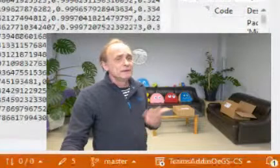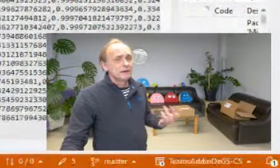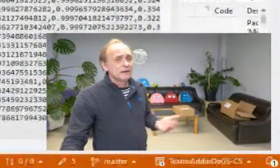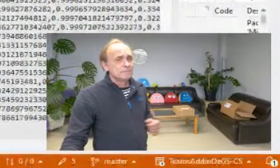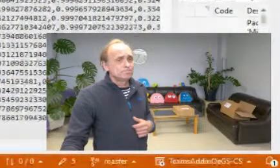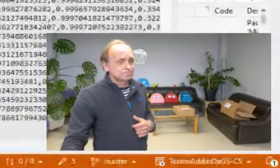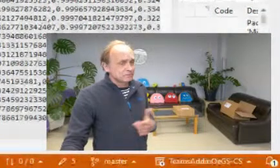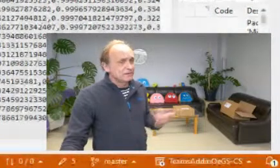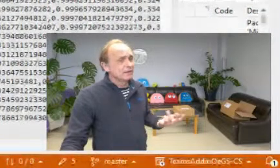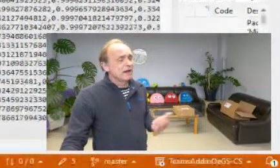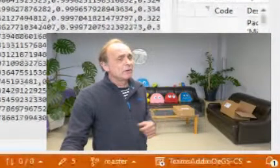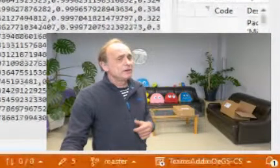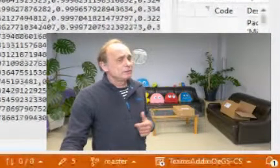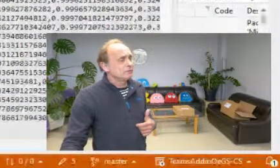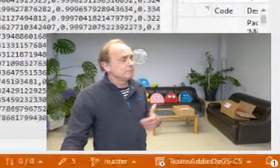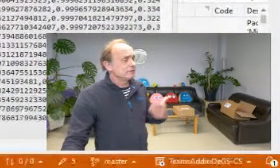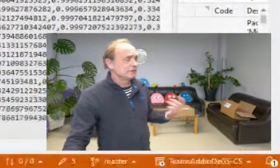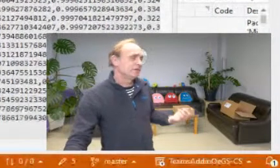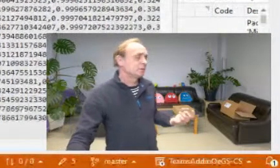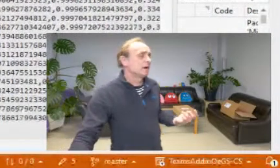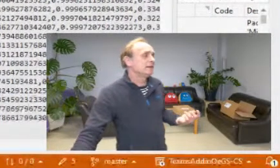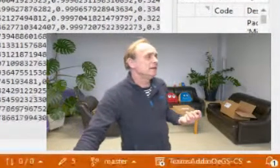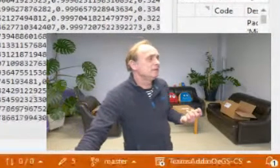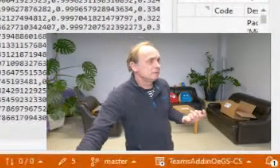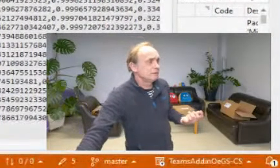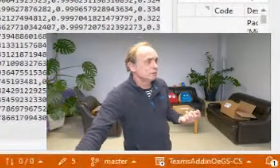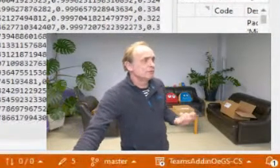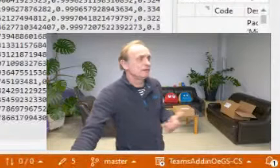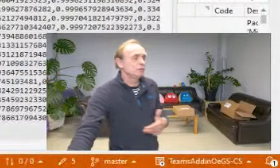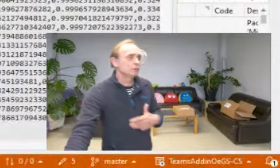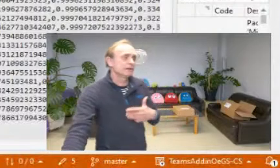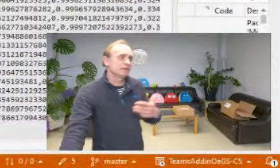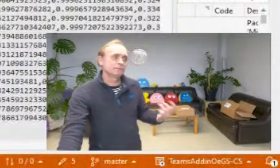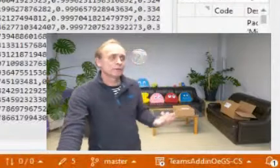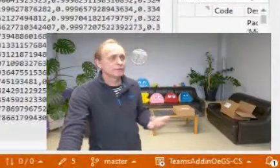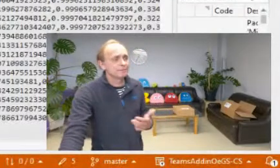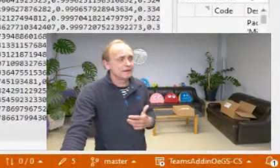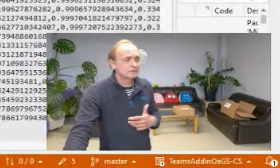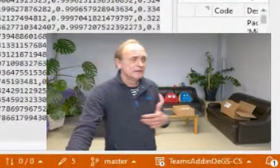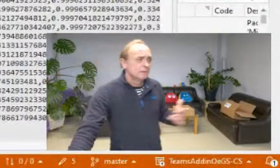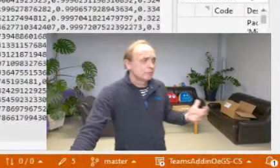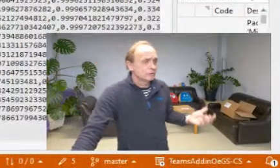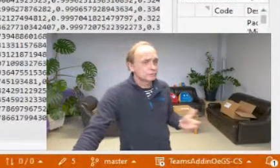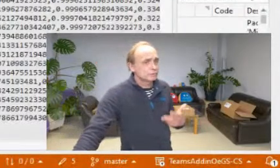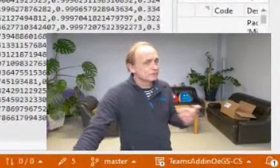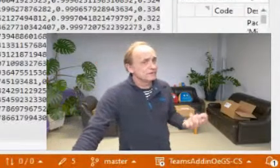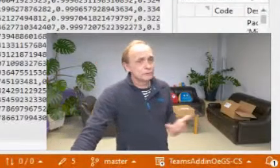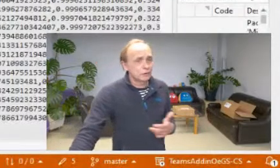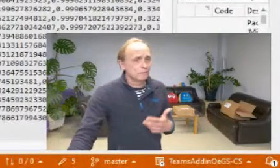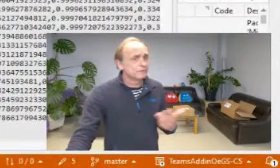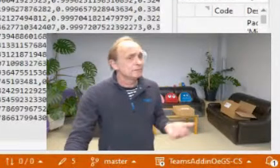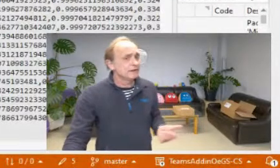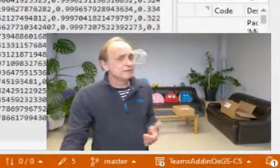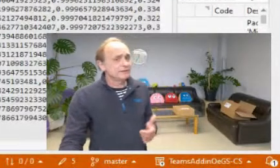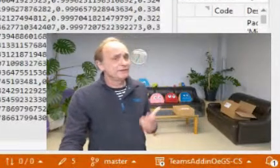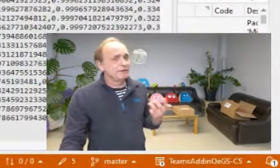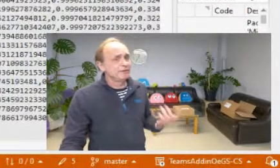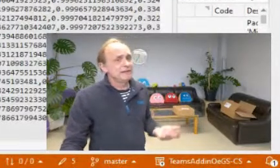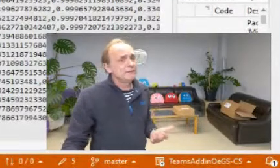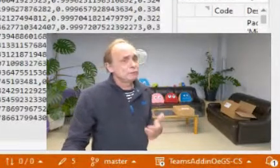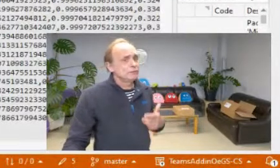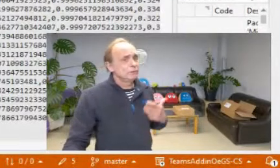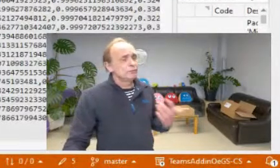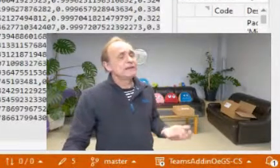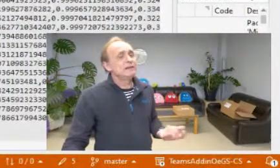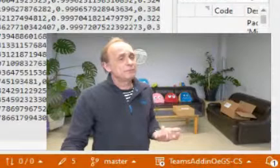backend. SignalR we are using because it's quite easy to use, and you do not have to bother about protocols and so on. It's